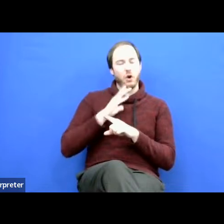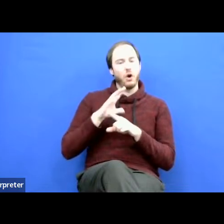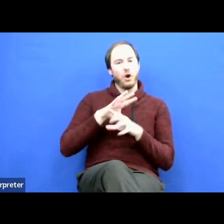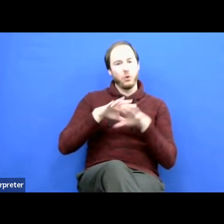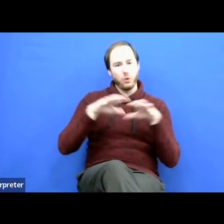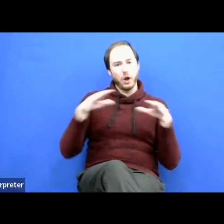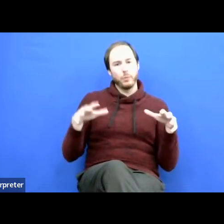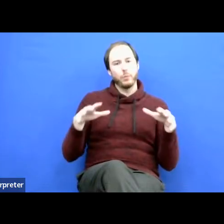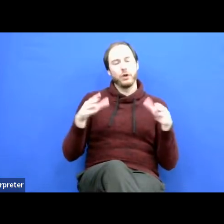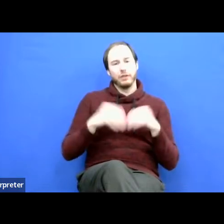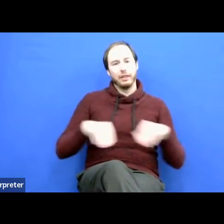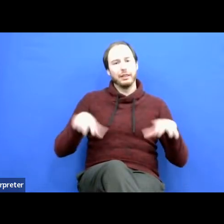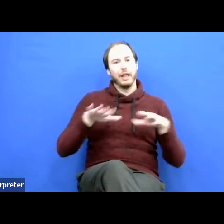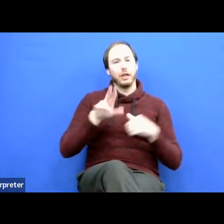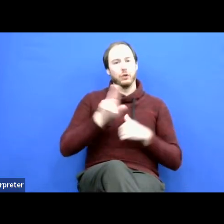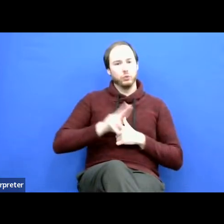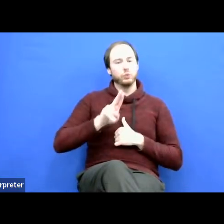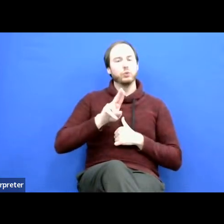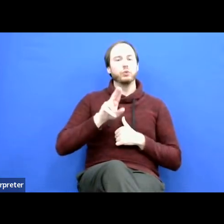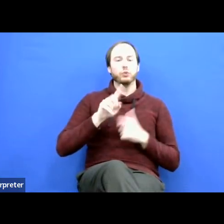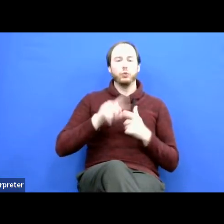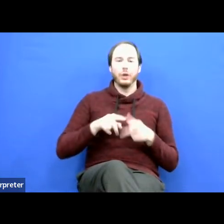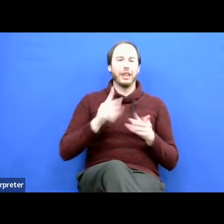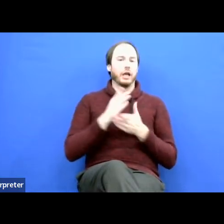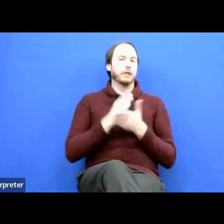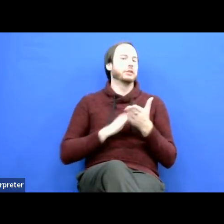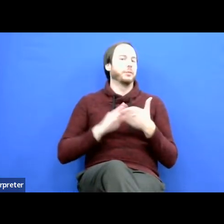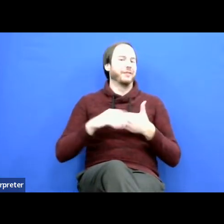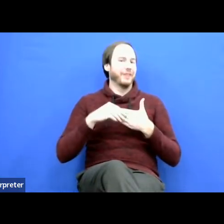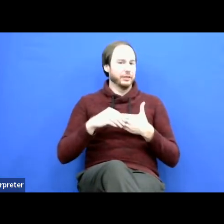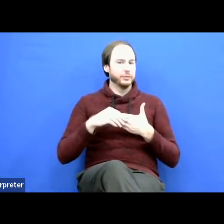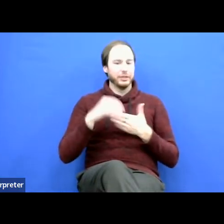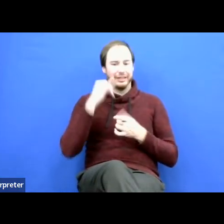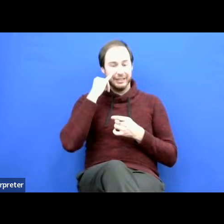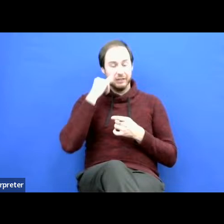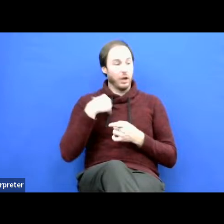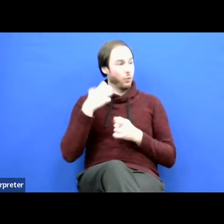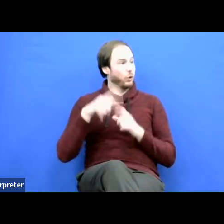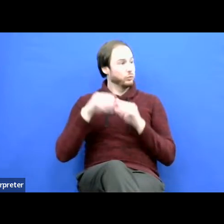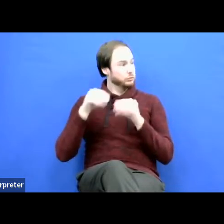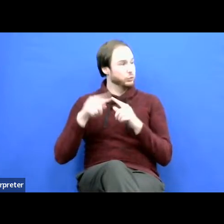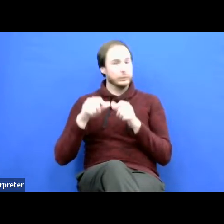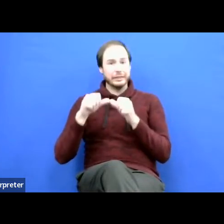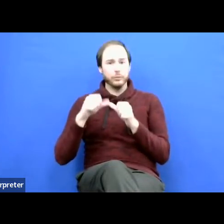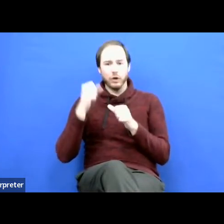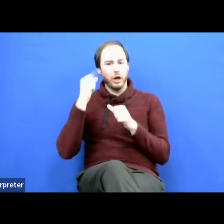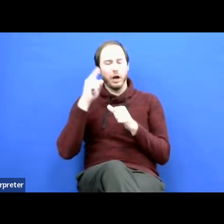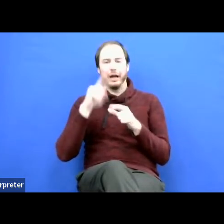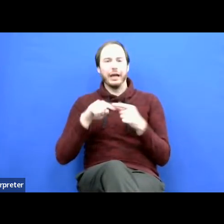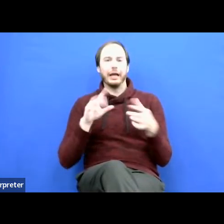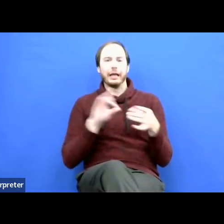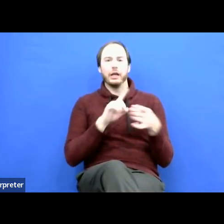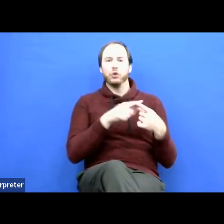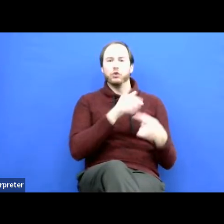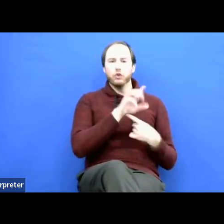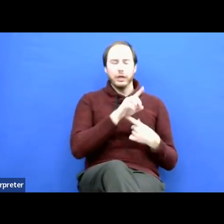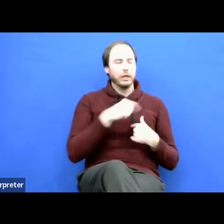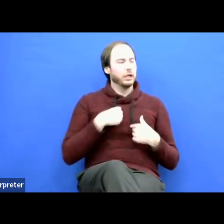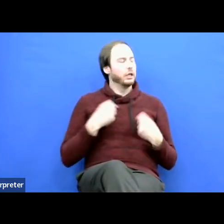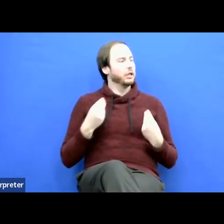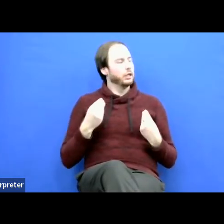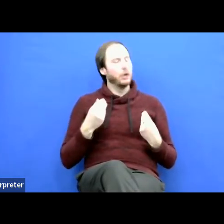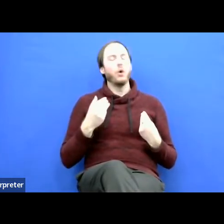update, while giving that flexibility for those properties that can't support both